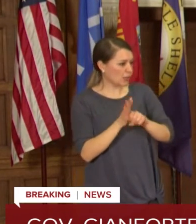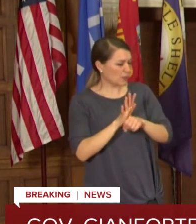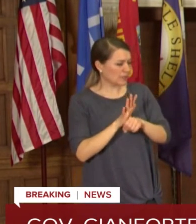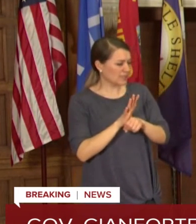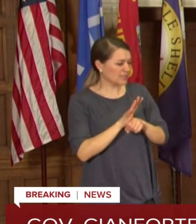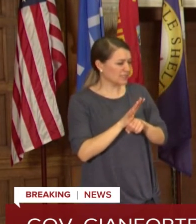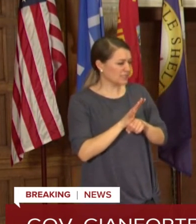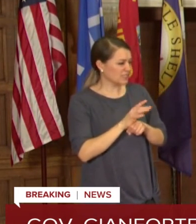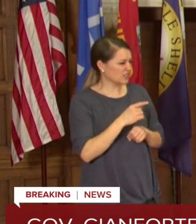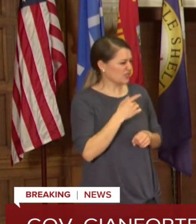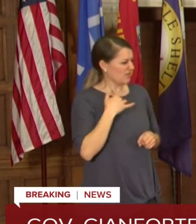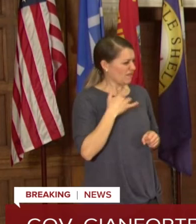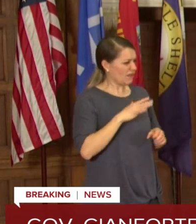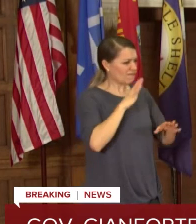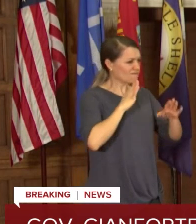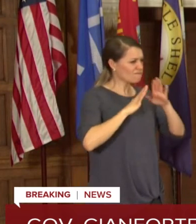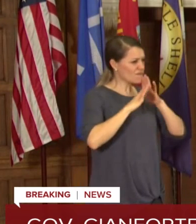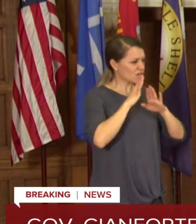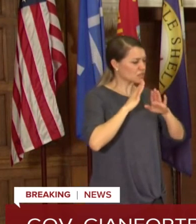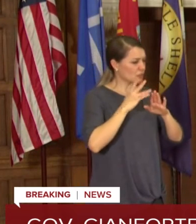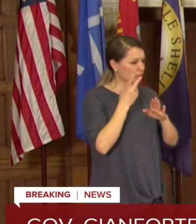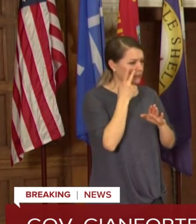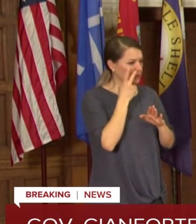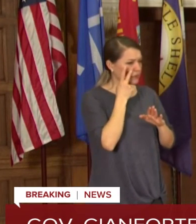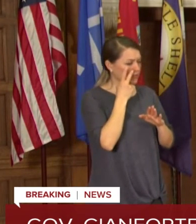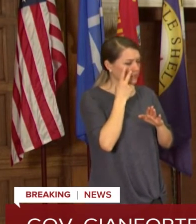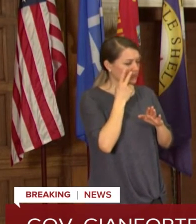Does this frustrate you to see more of